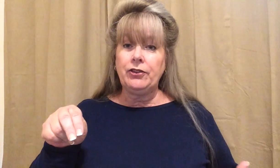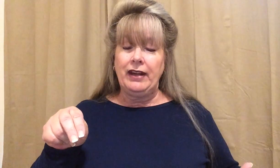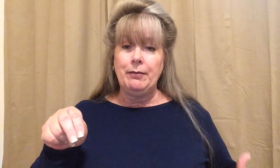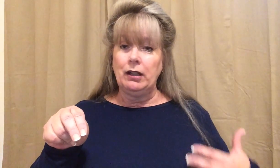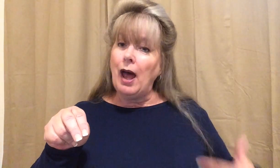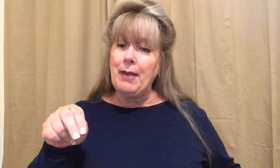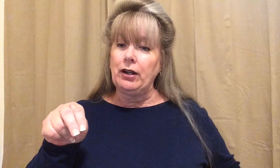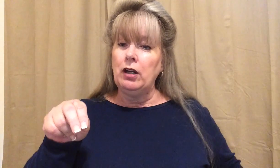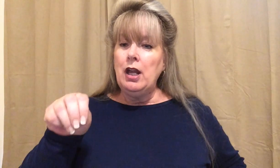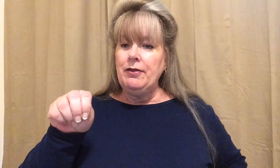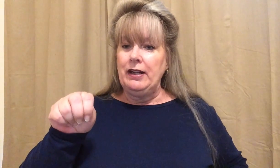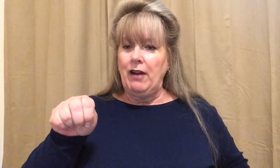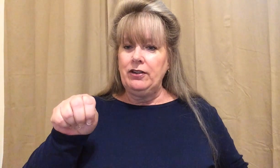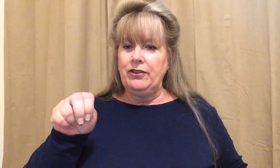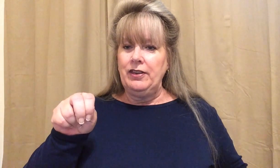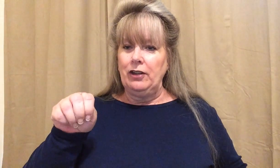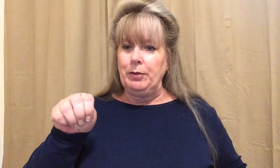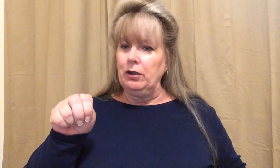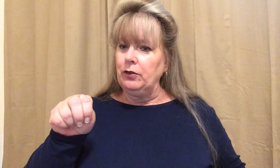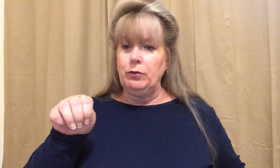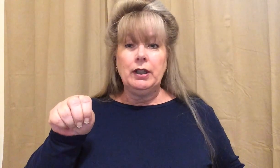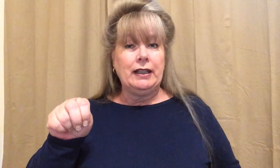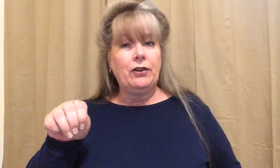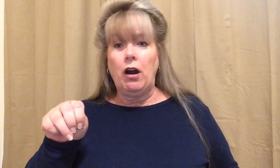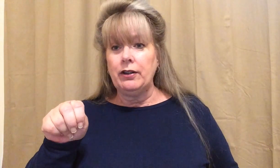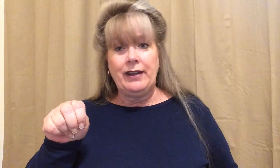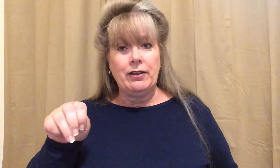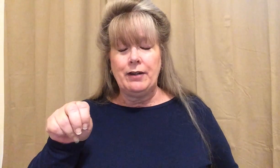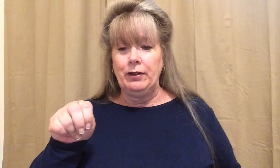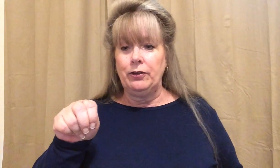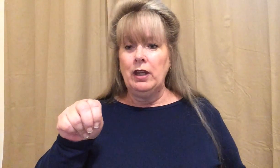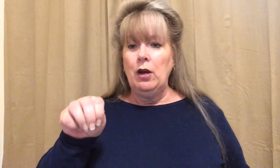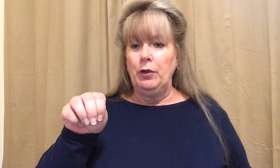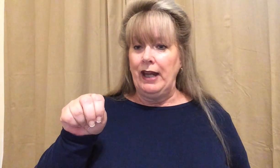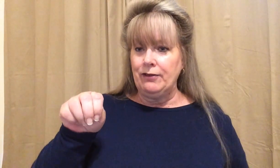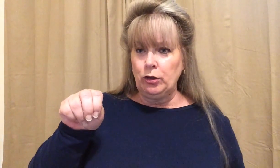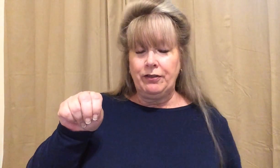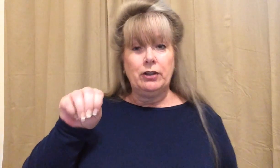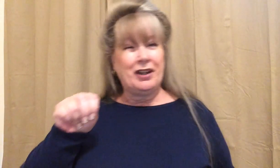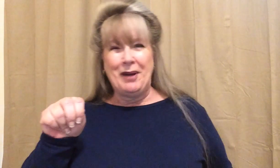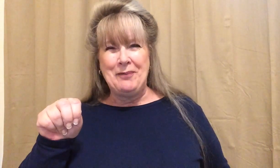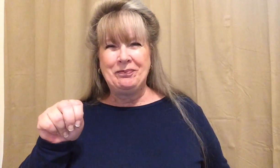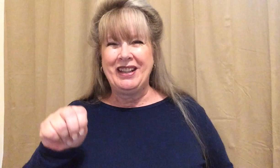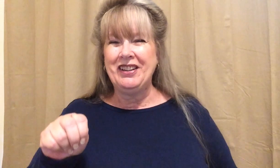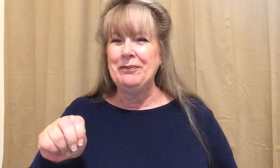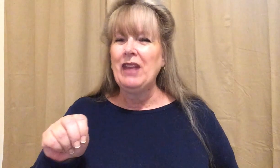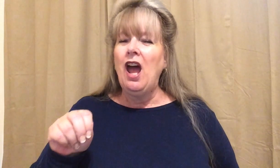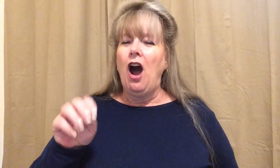understand me a lot better than if I just did this, because really it's hard to tell the difference when you have short fingers like mine. Good. All